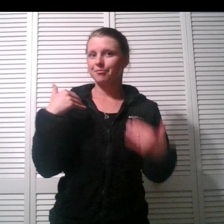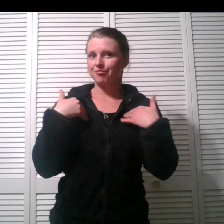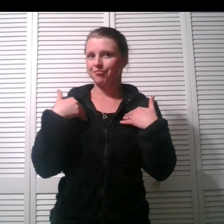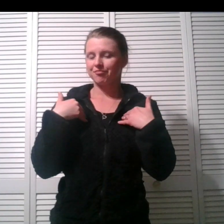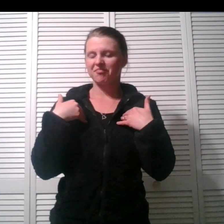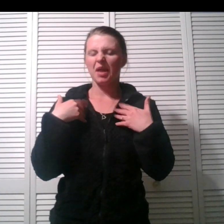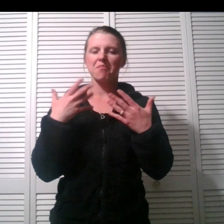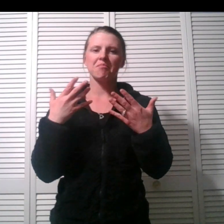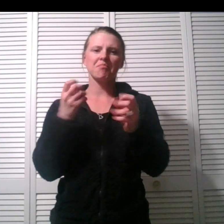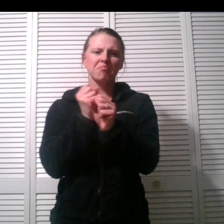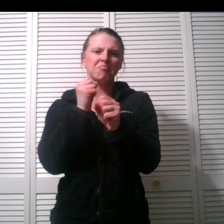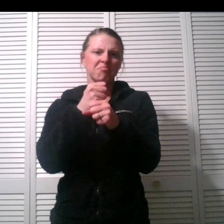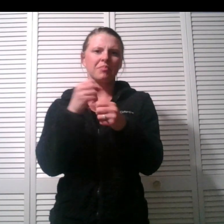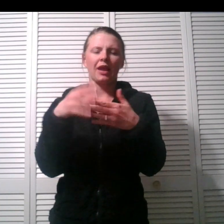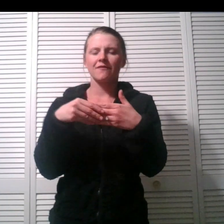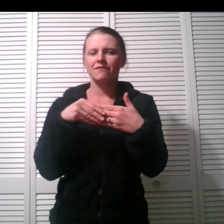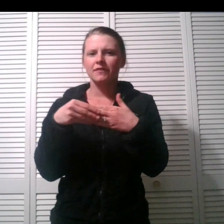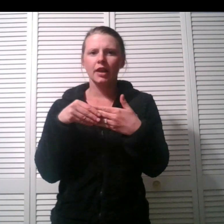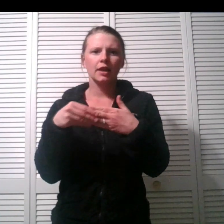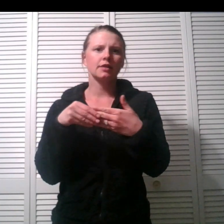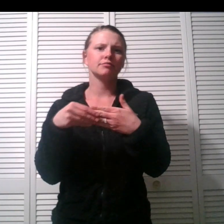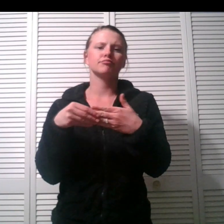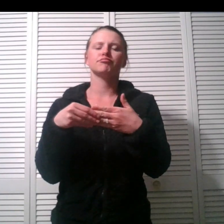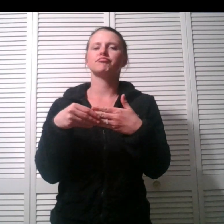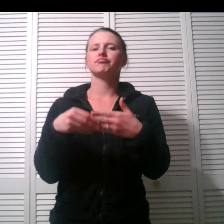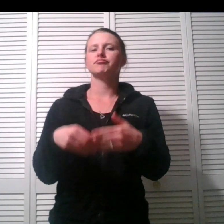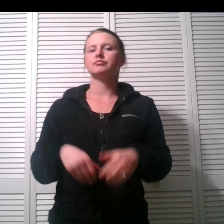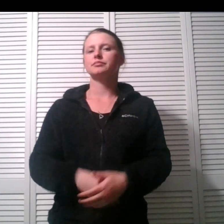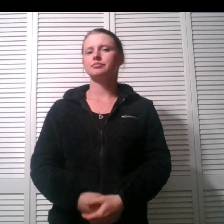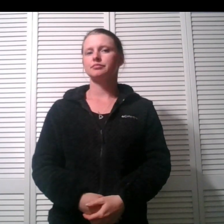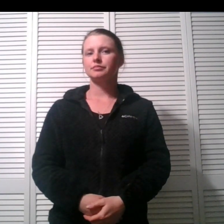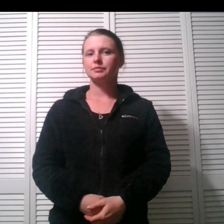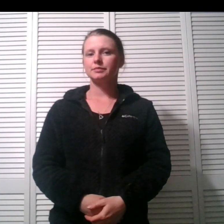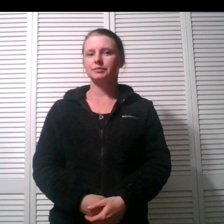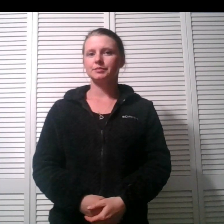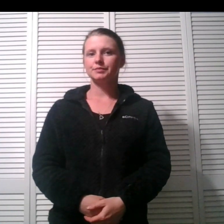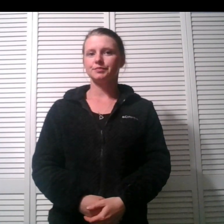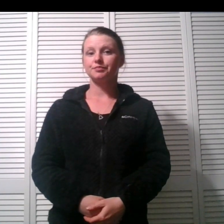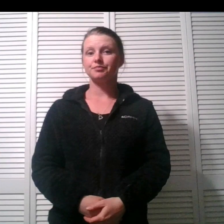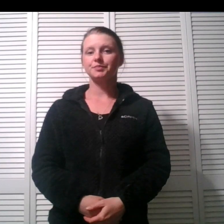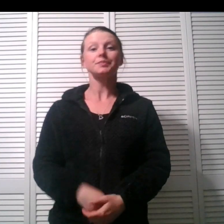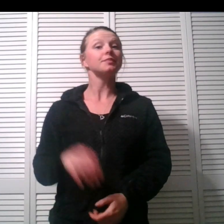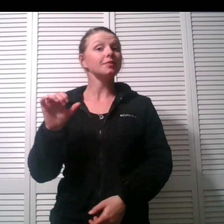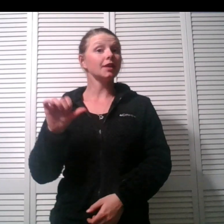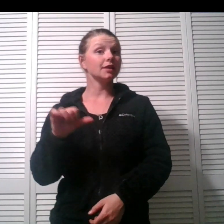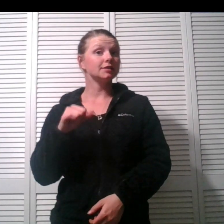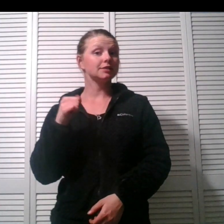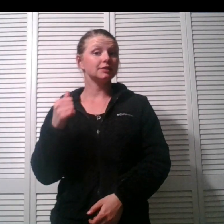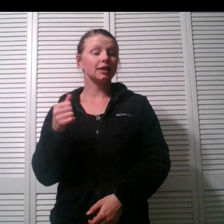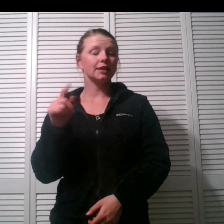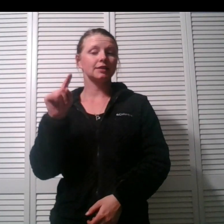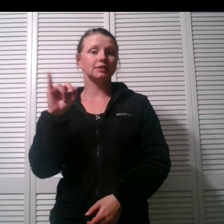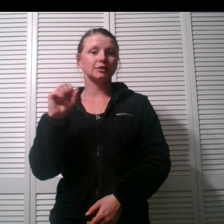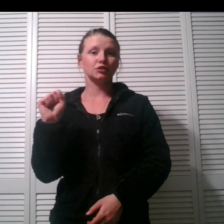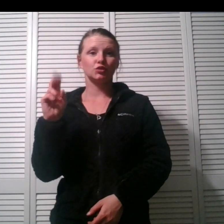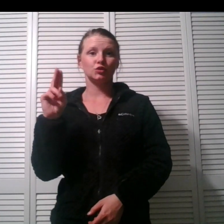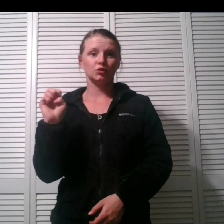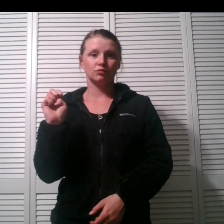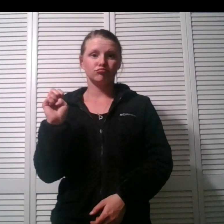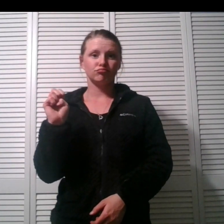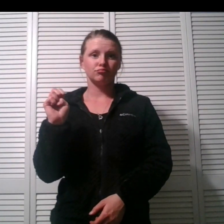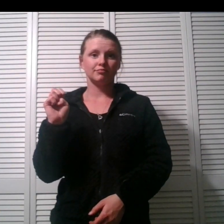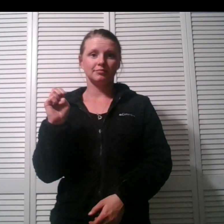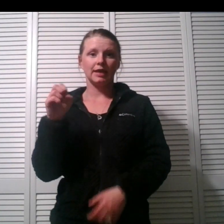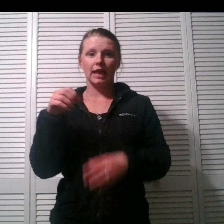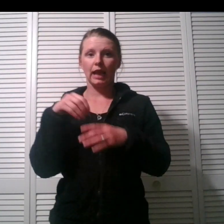Located deep inside the bones is another type of tissue that is known as marrow,